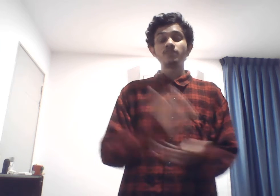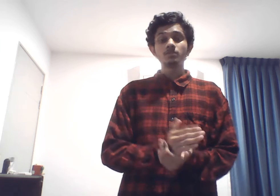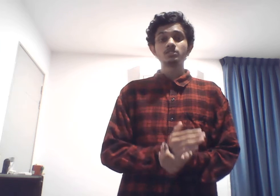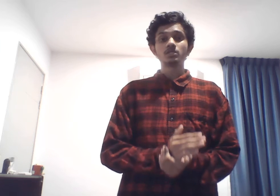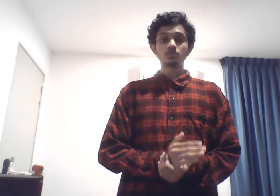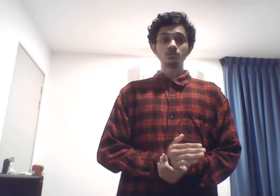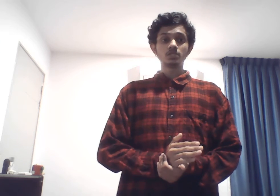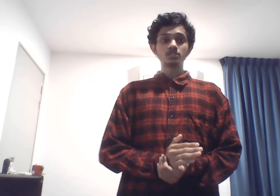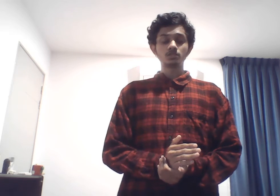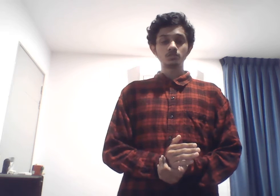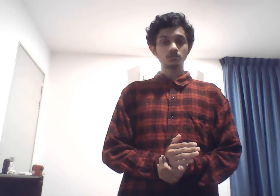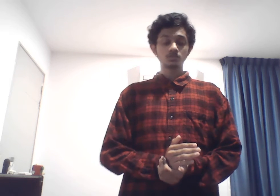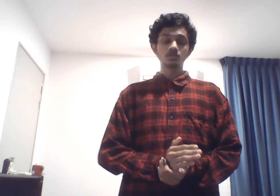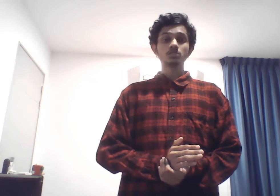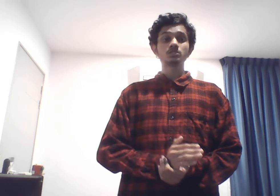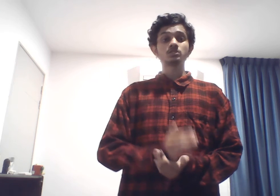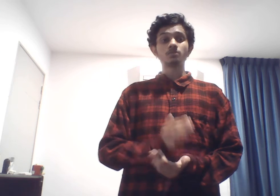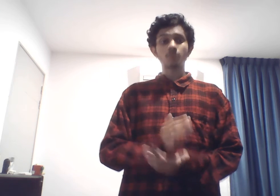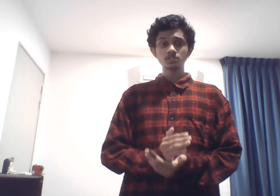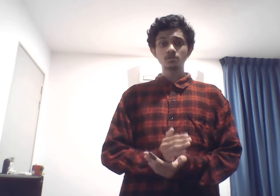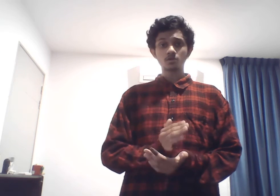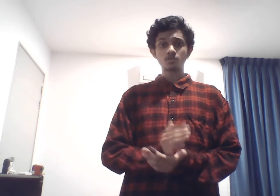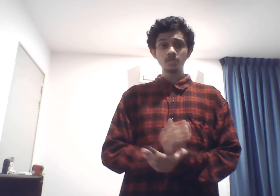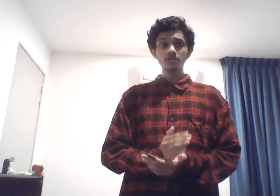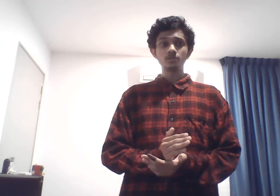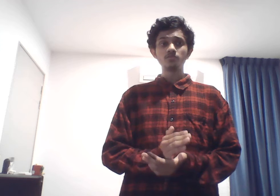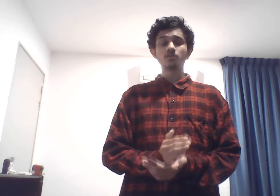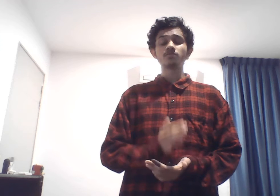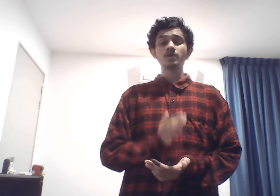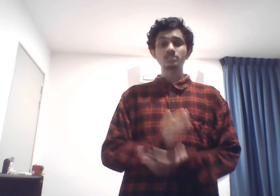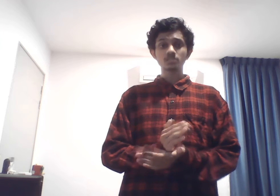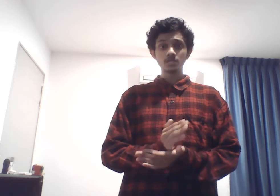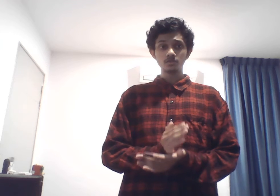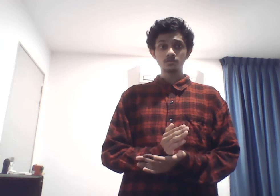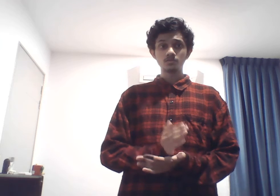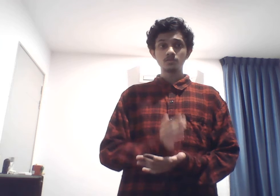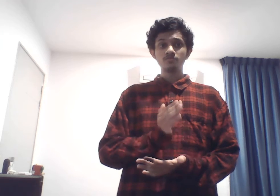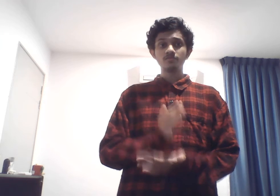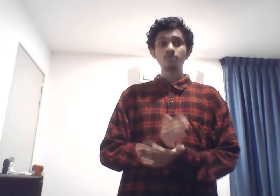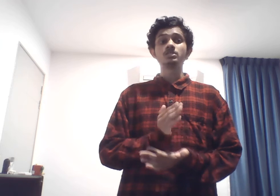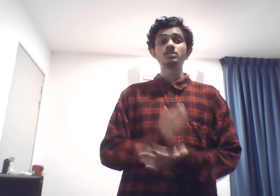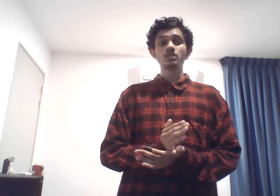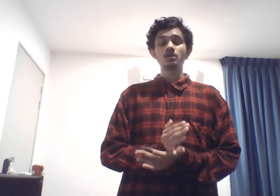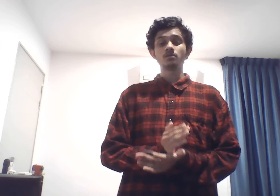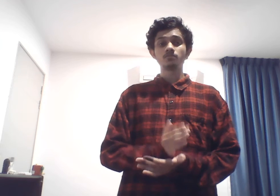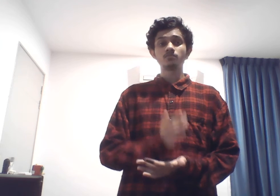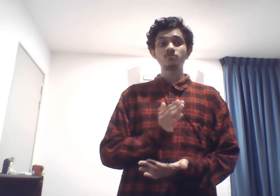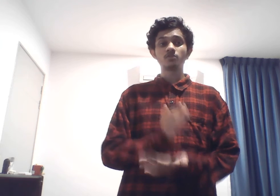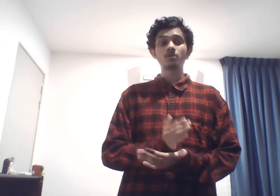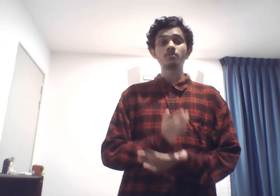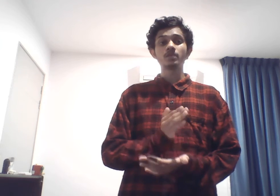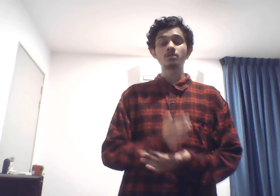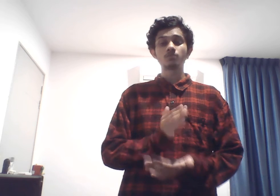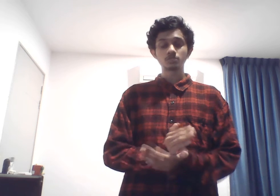Female genital mutilation is the partial or complete removal of the external female genitalia for non-medical